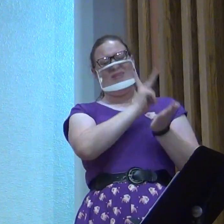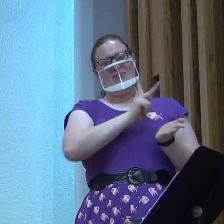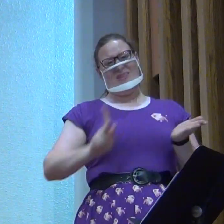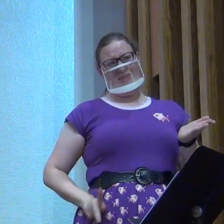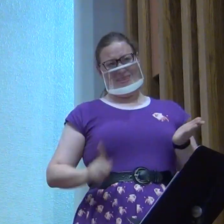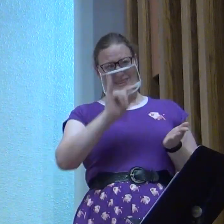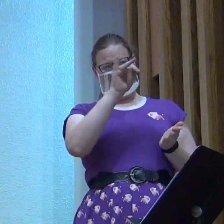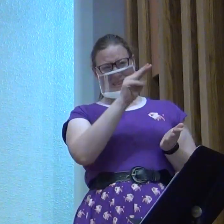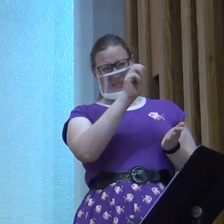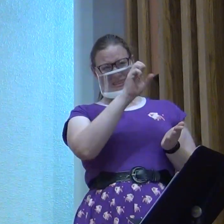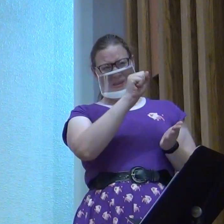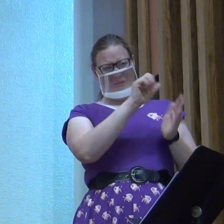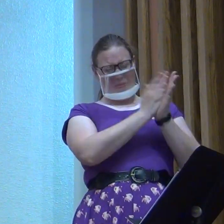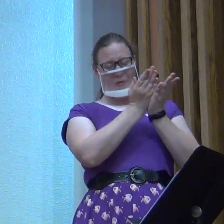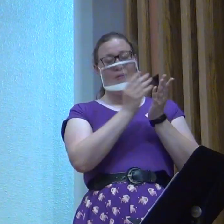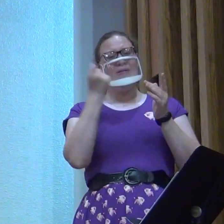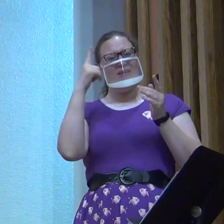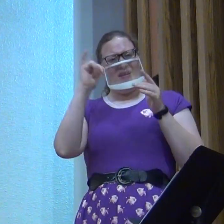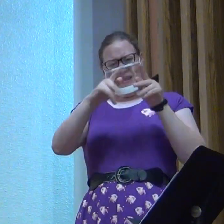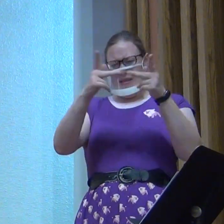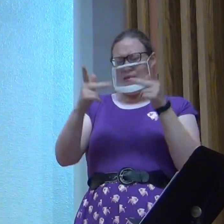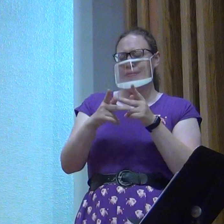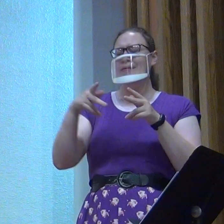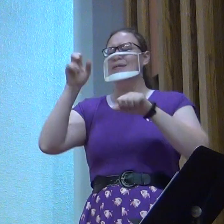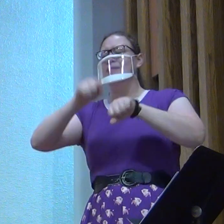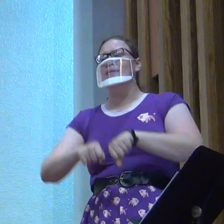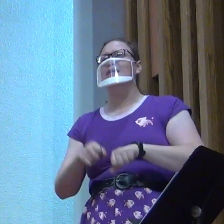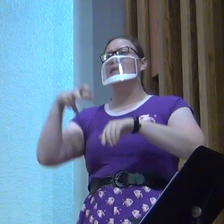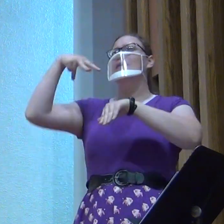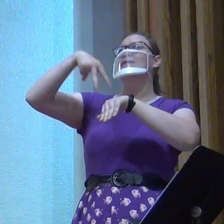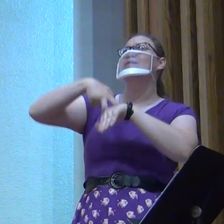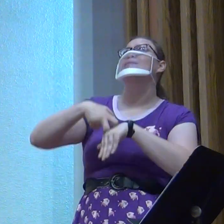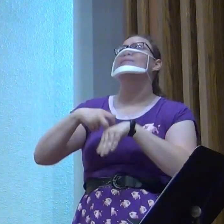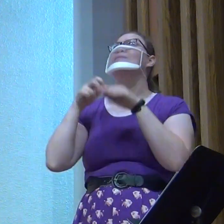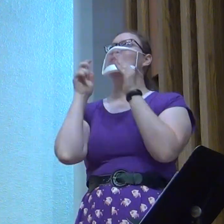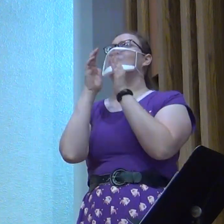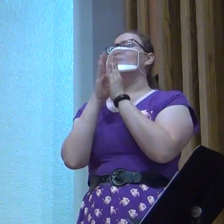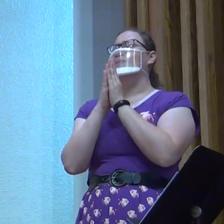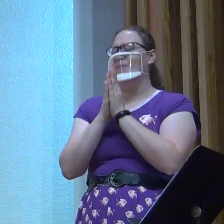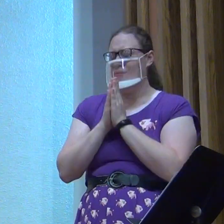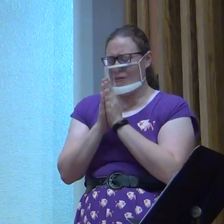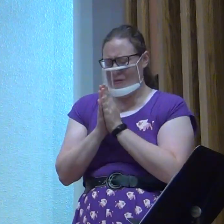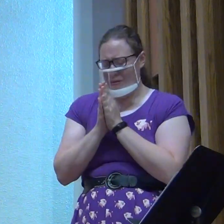talking about, is that little place of prayer that the lady sang.